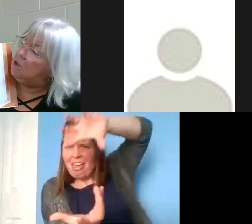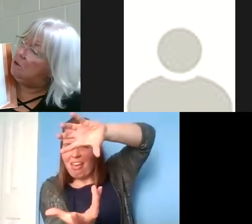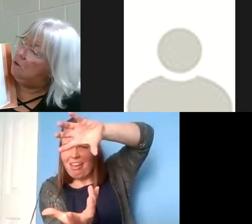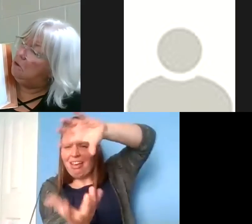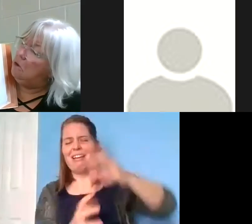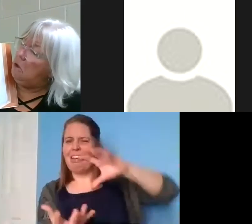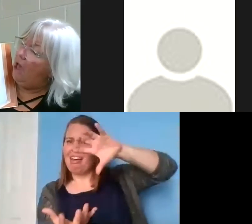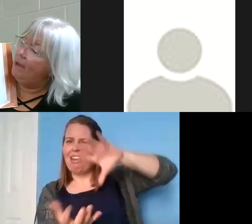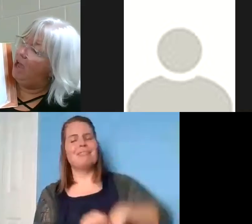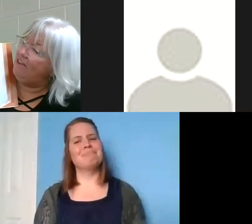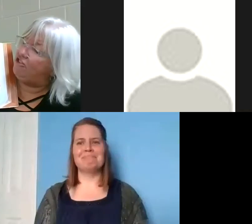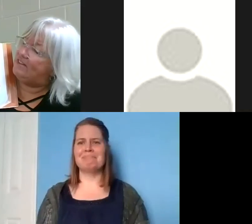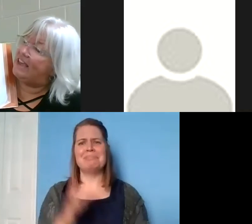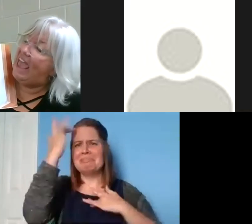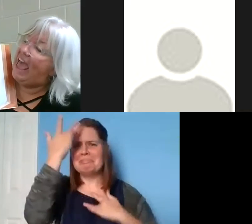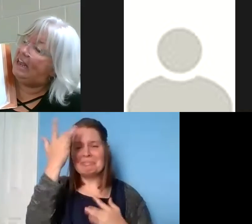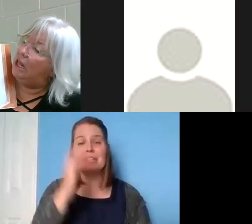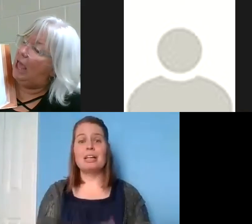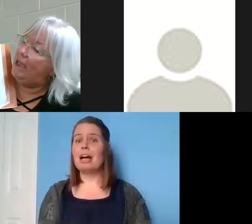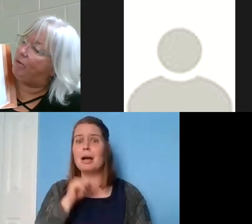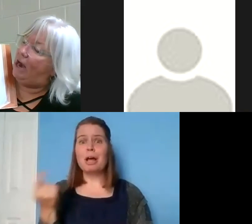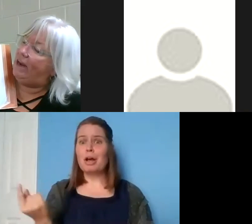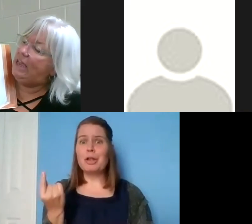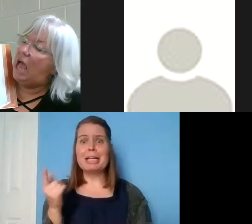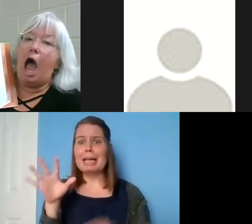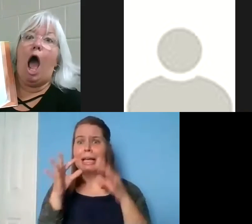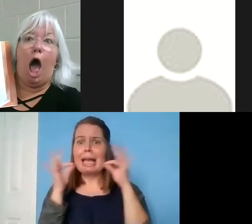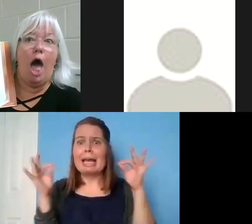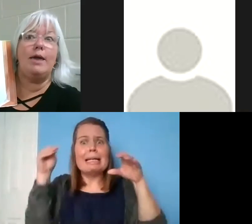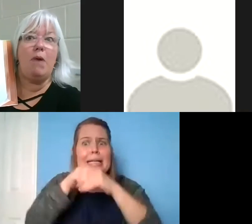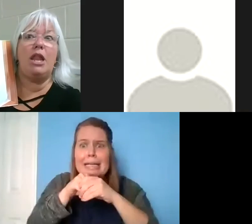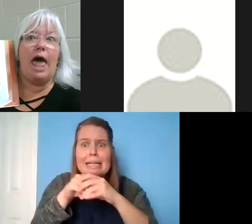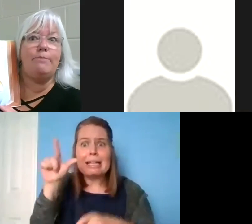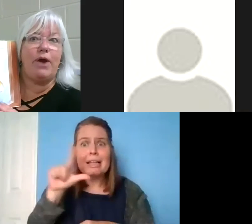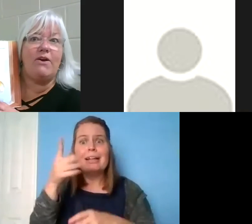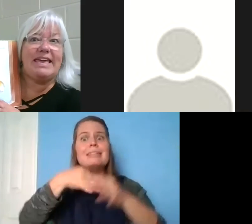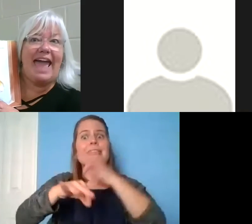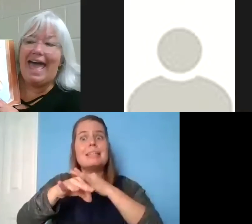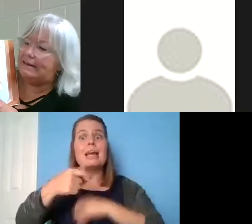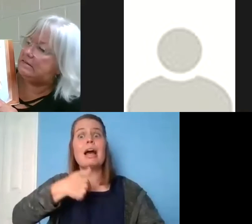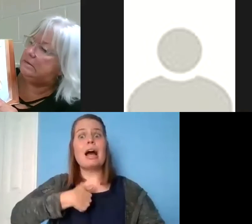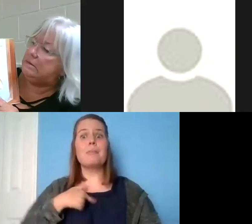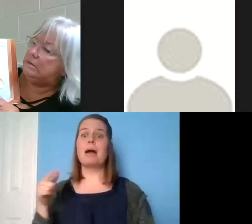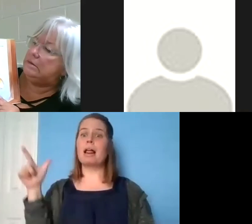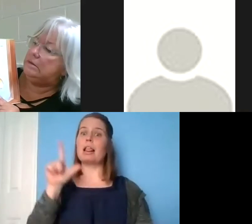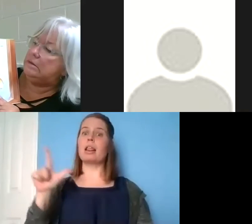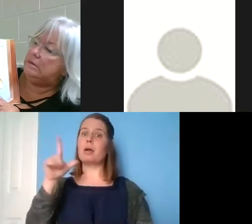down. I'm not just a cat in a library. I'm a library